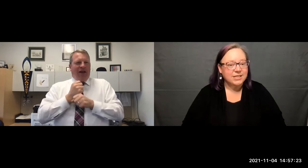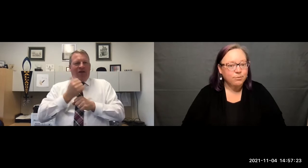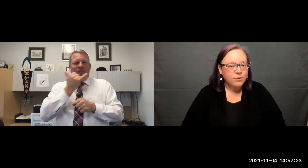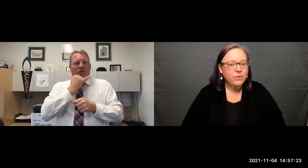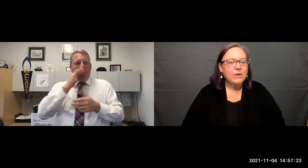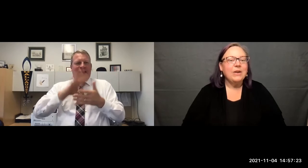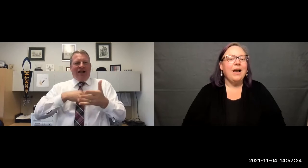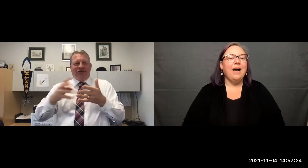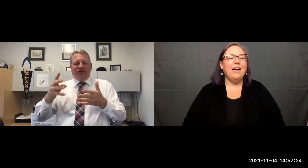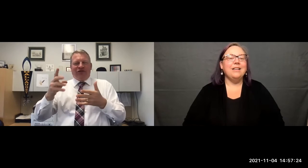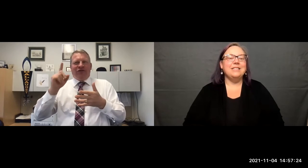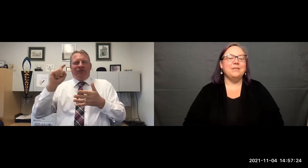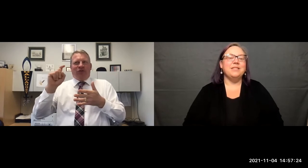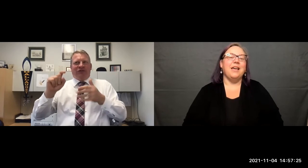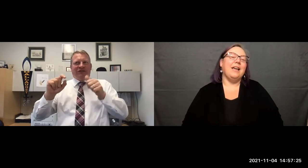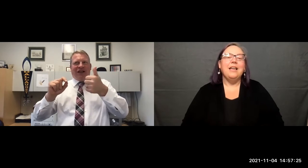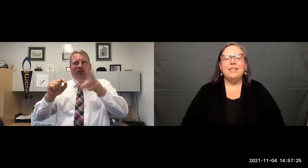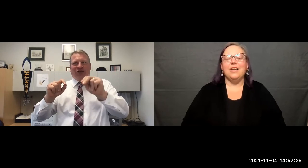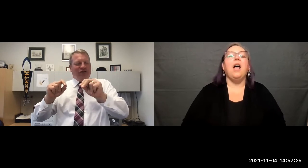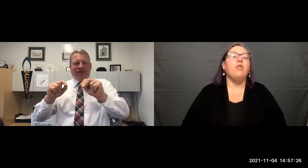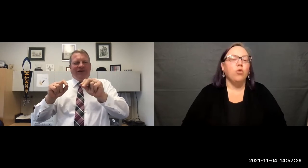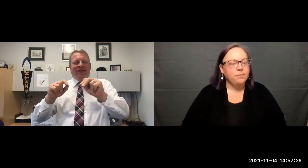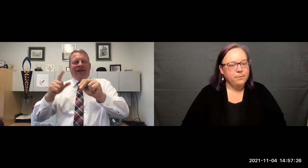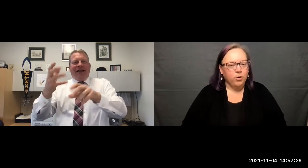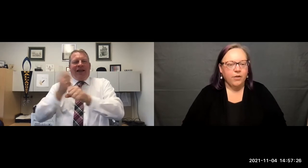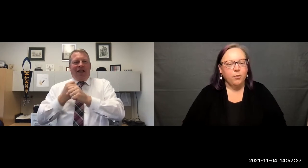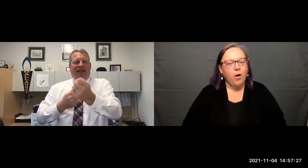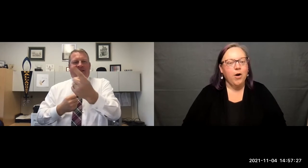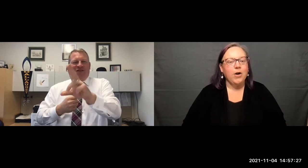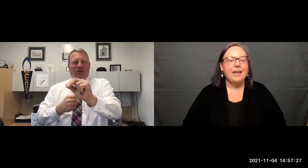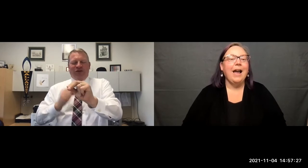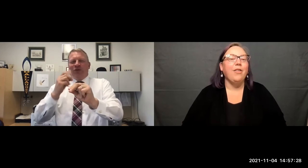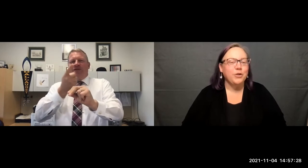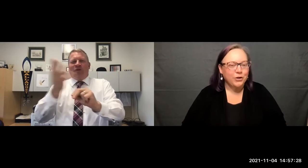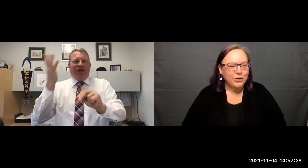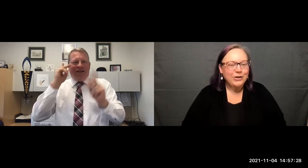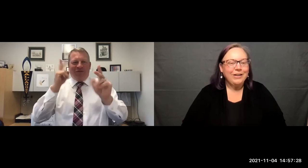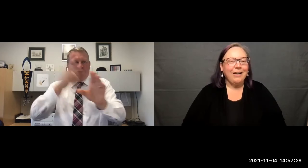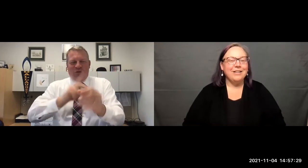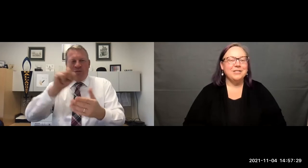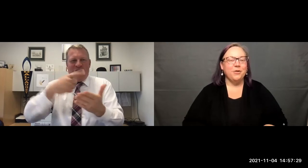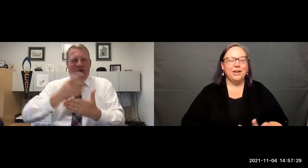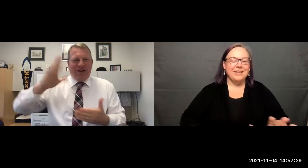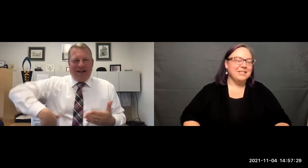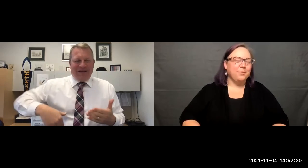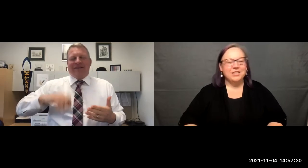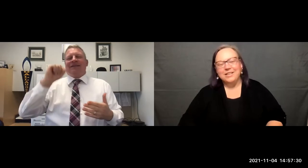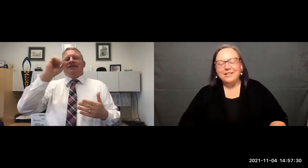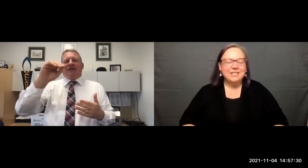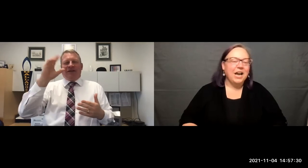December. It seems like the California people got the wrong calendar. So I think some of the time